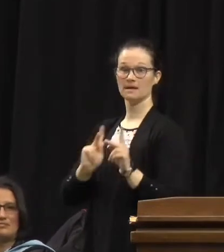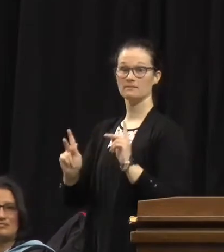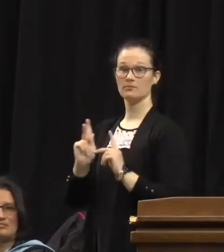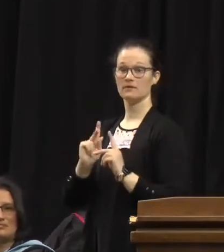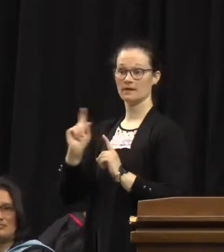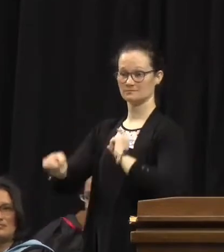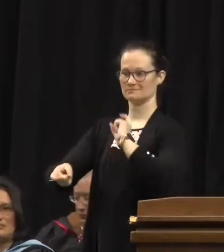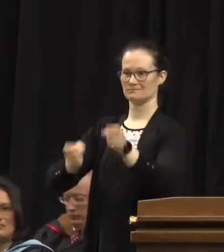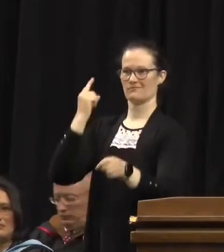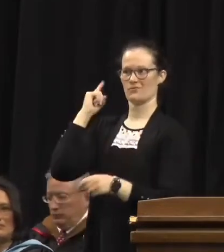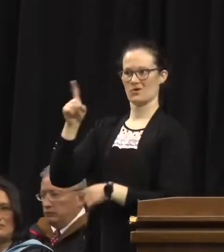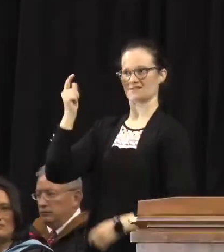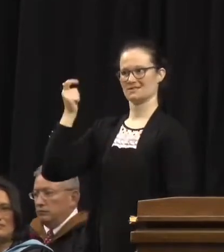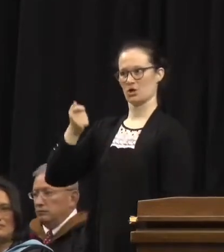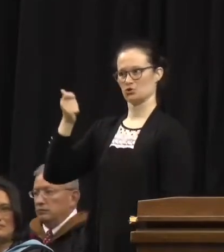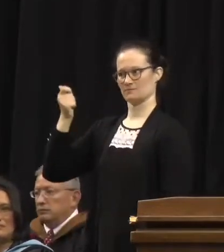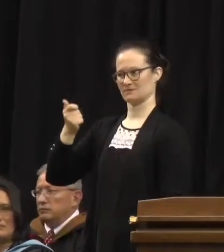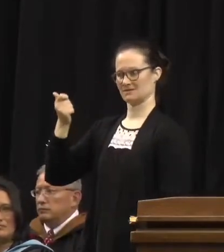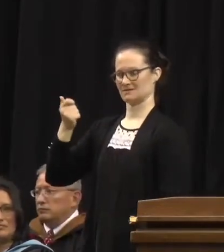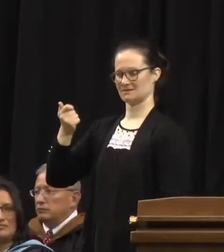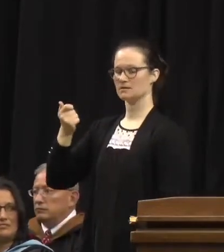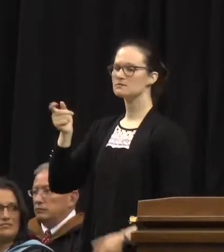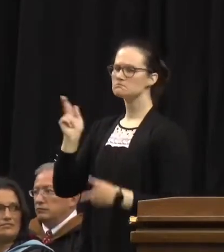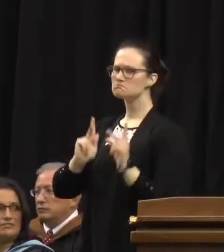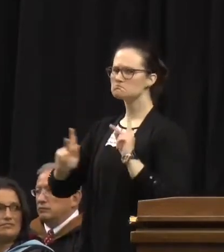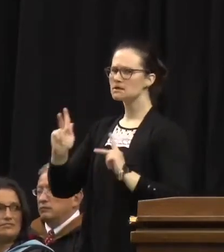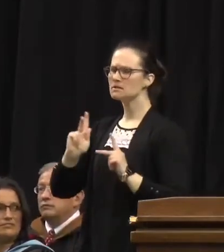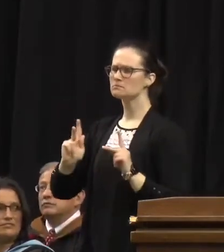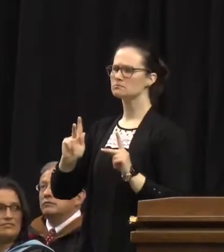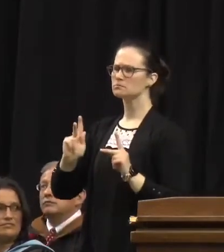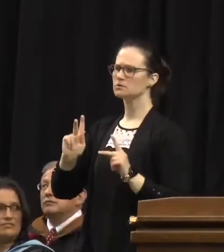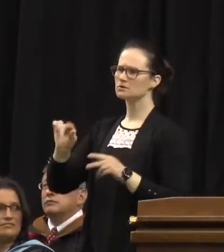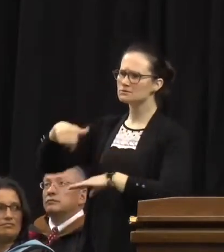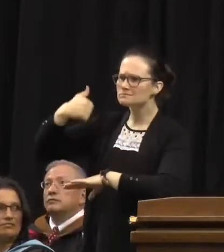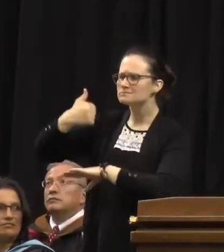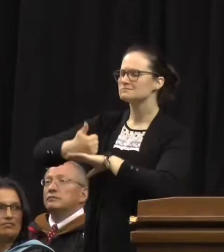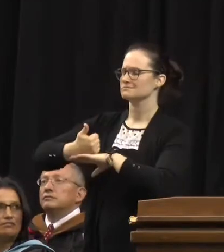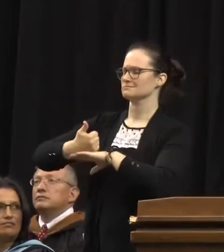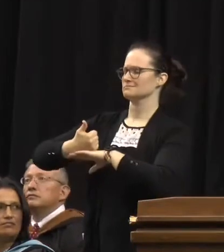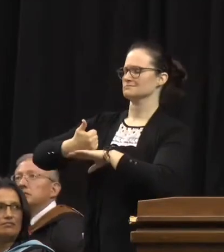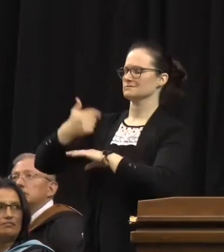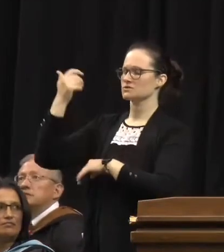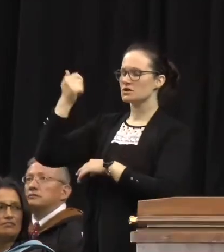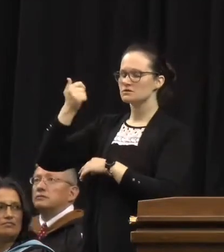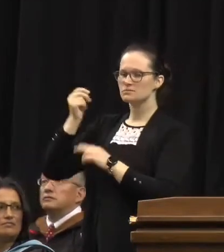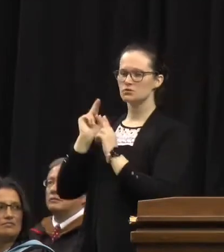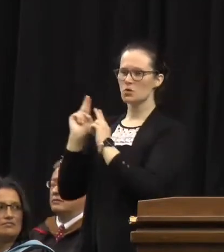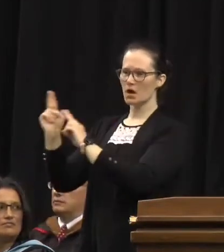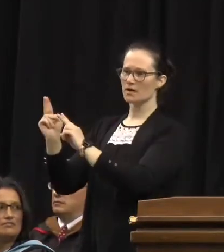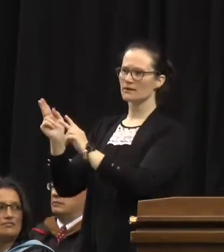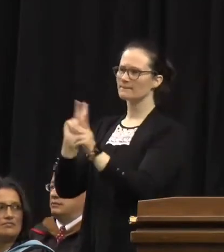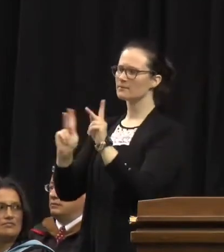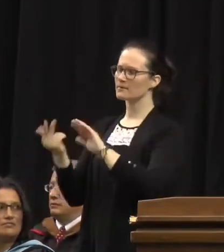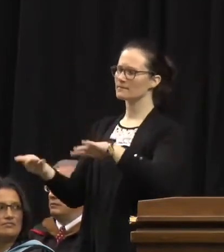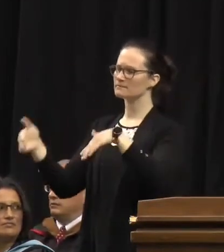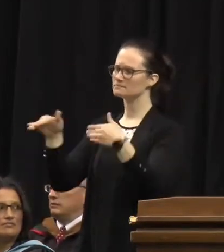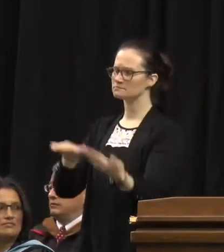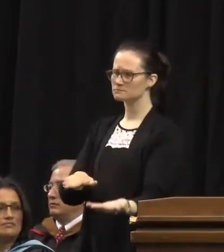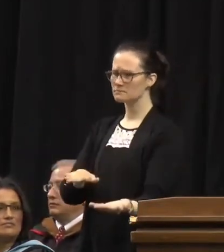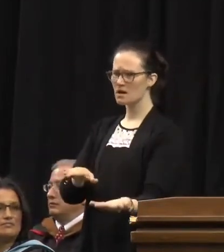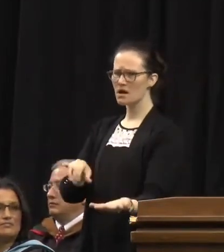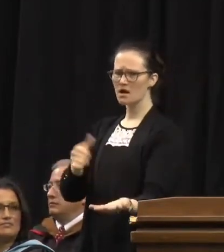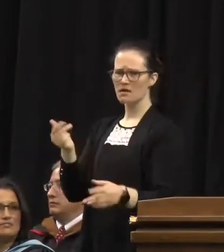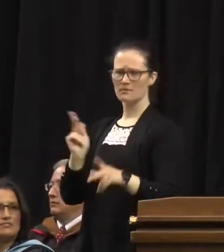for scholarships. Some people create scholarships to honor a loved one who has passed. Others create scholarships for